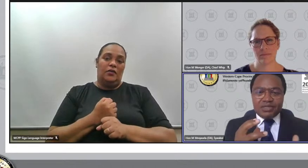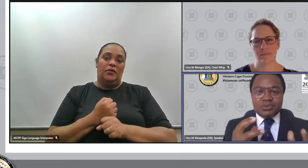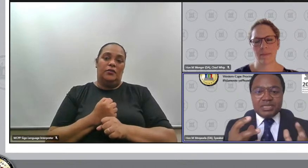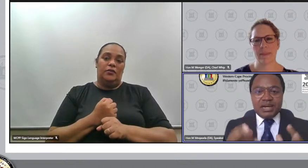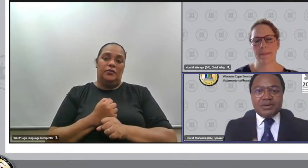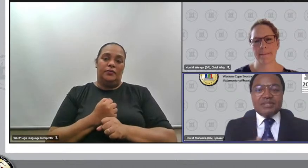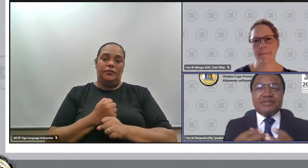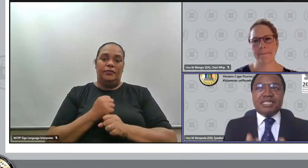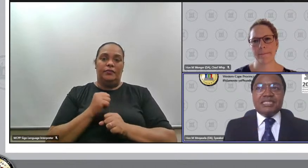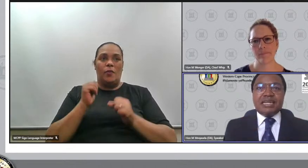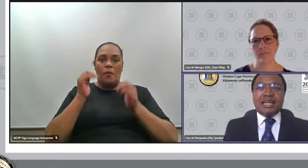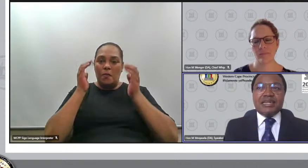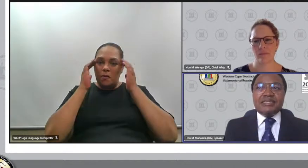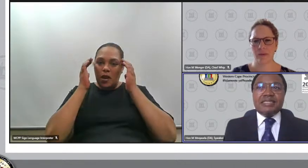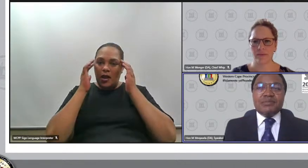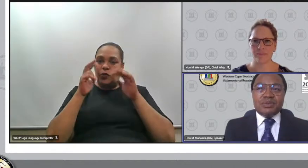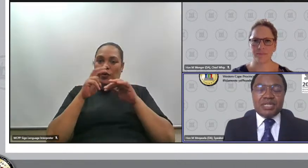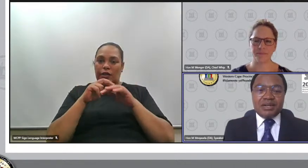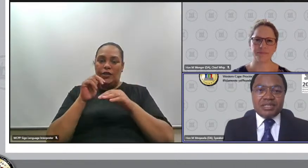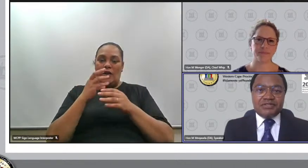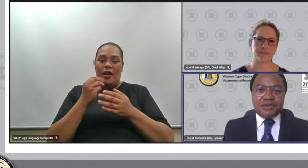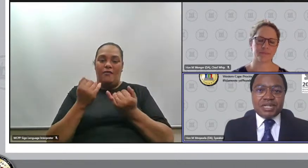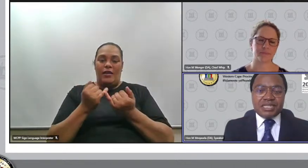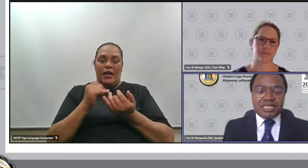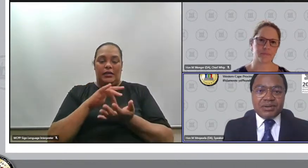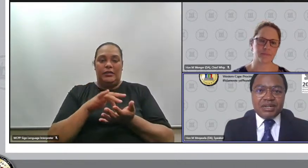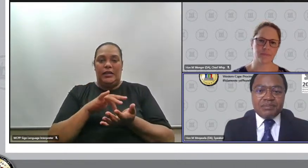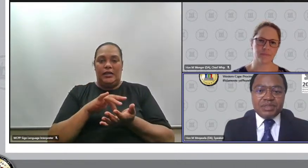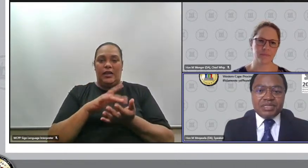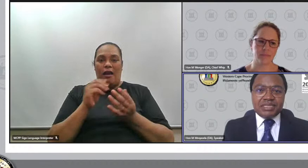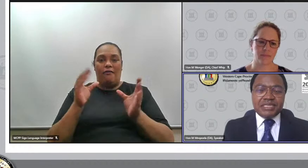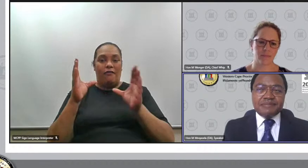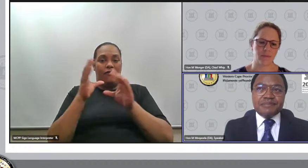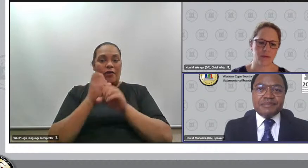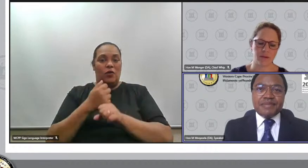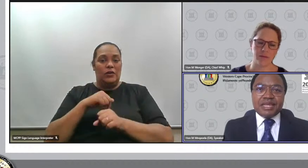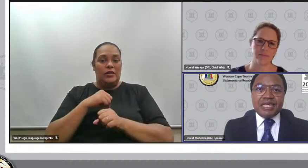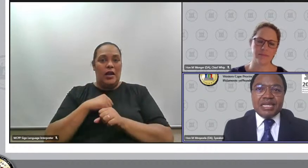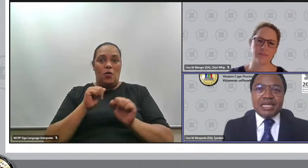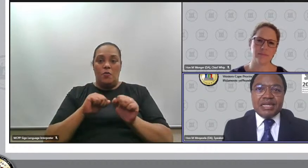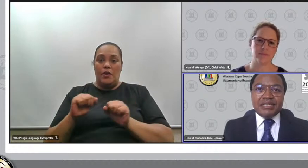mind that we now have centralized. I mean, we now have focused our ability